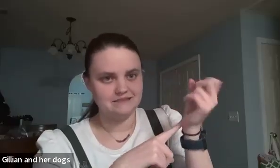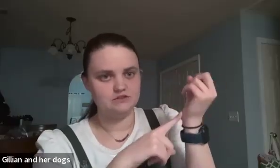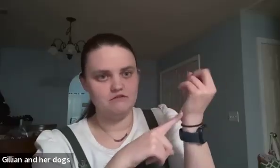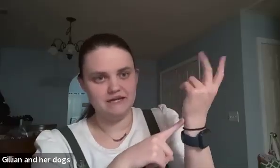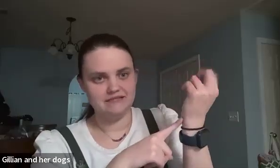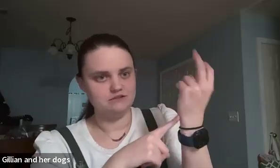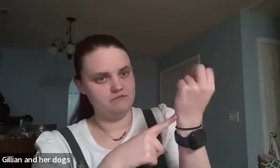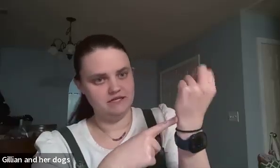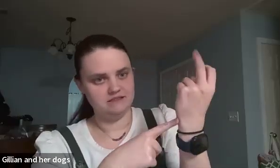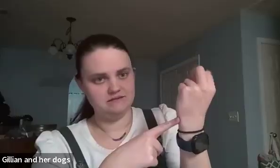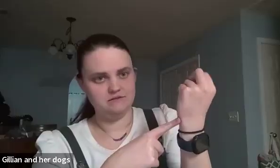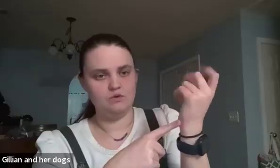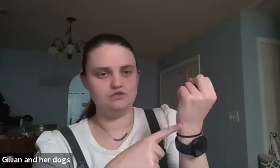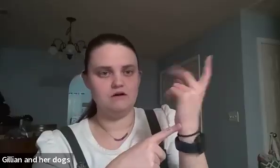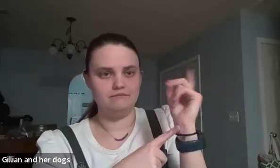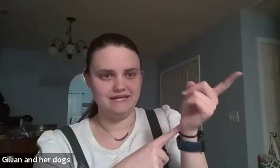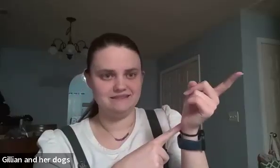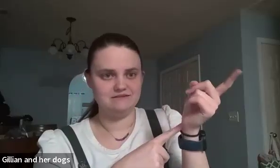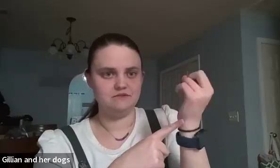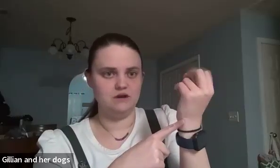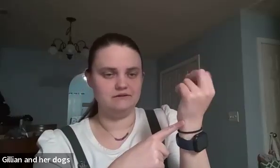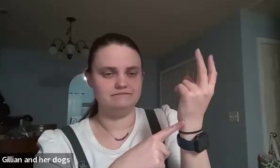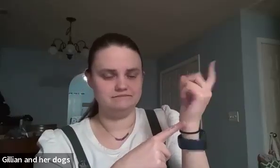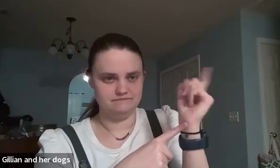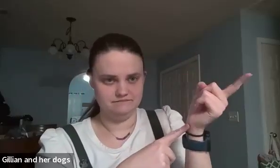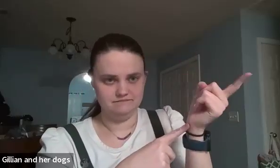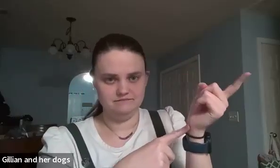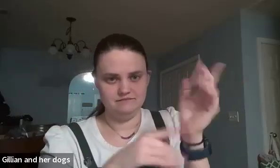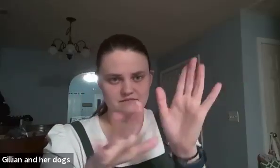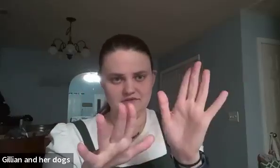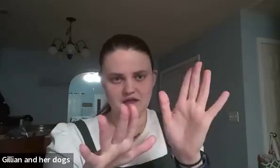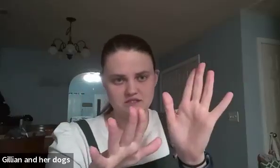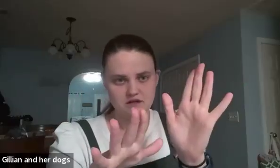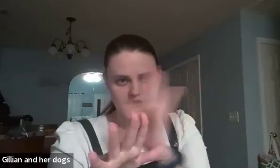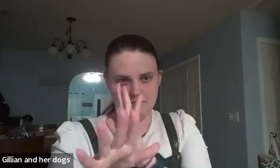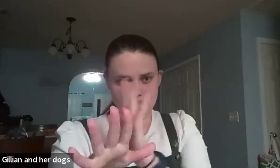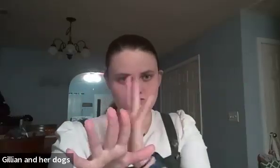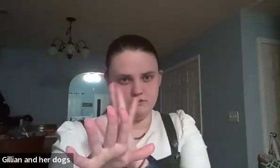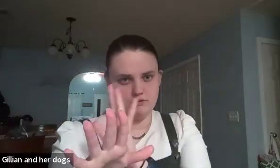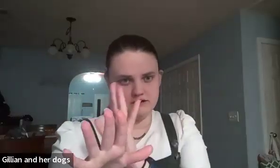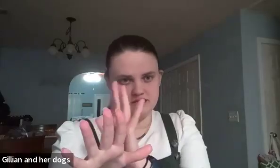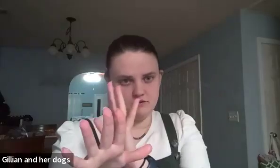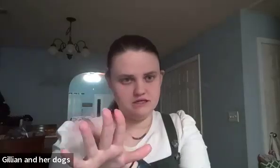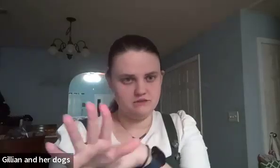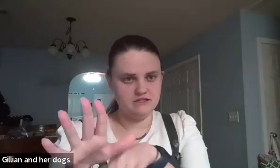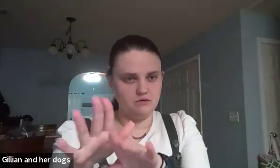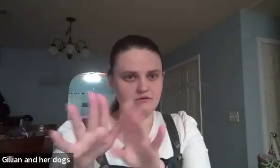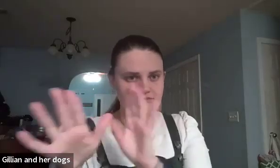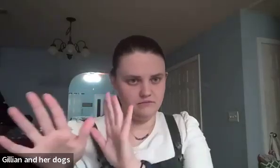minutes, 12 minutes, 12 minutes, or 12 minutes. You kind of, that one's not, I promise, we will practice that one next week as more.